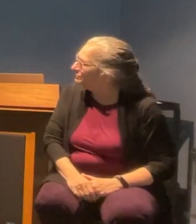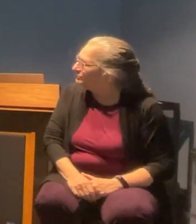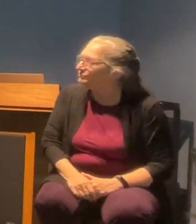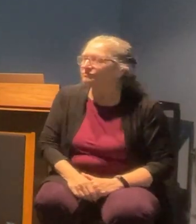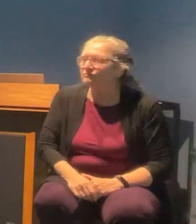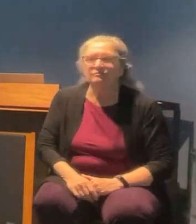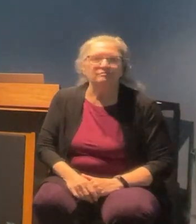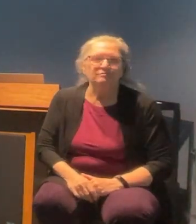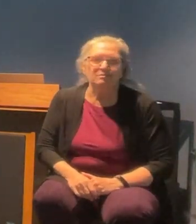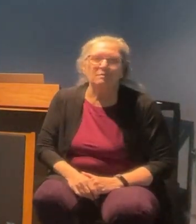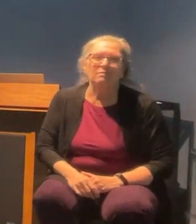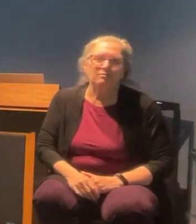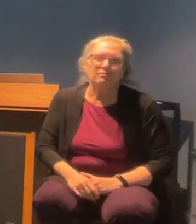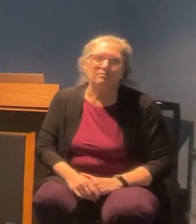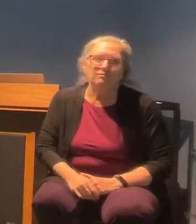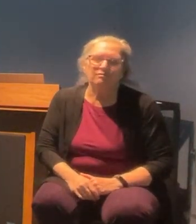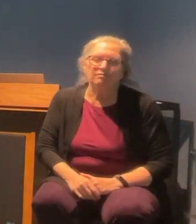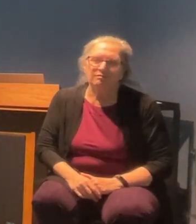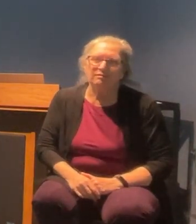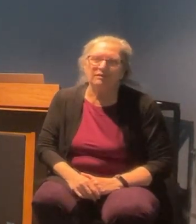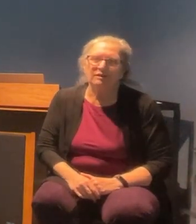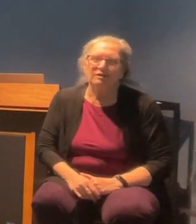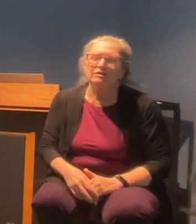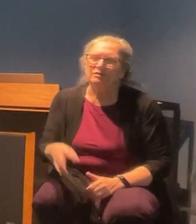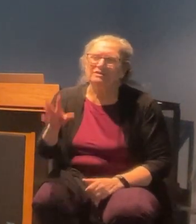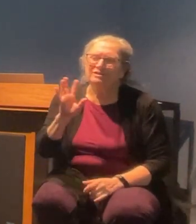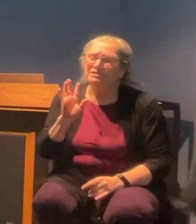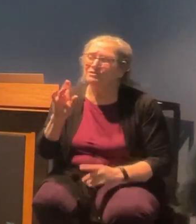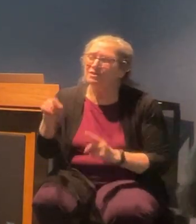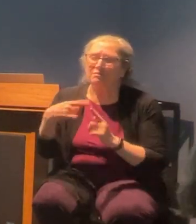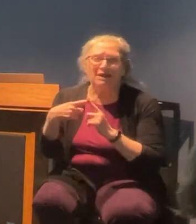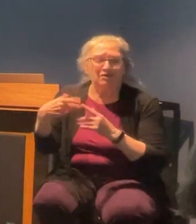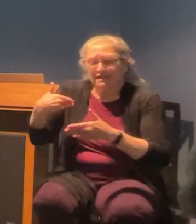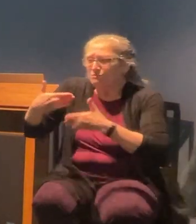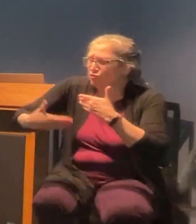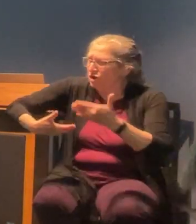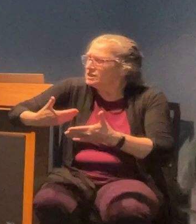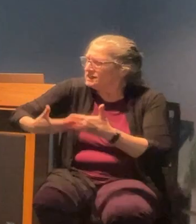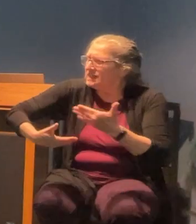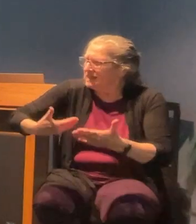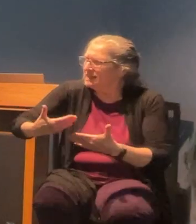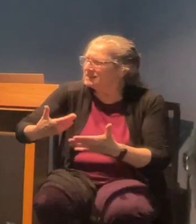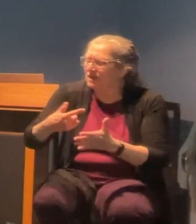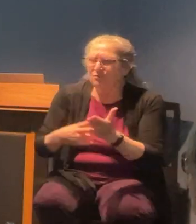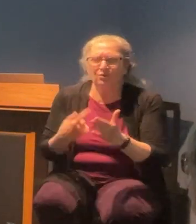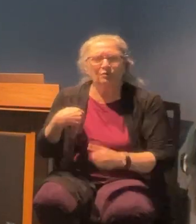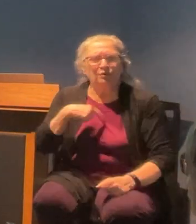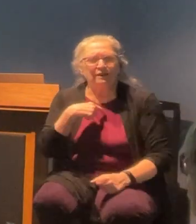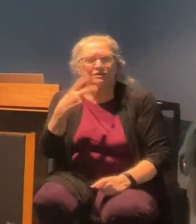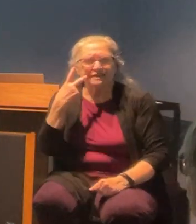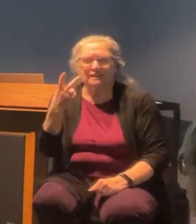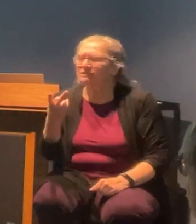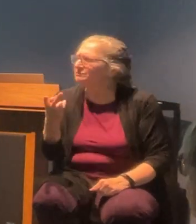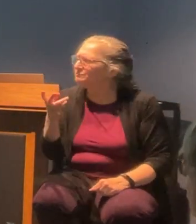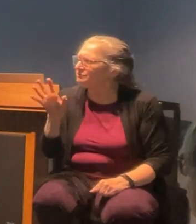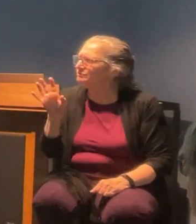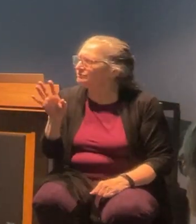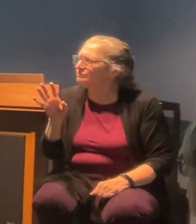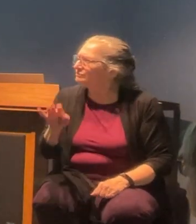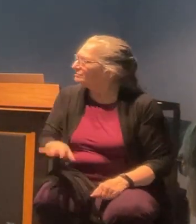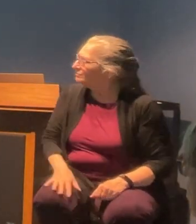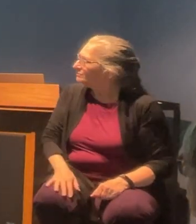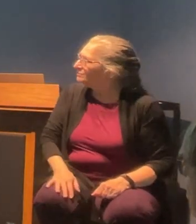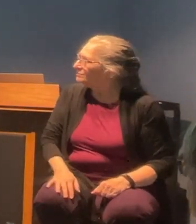So talk a little bit more about the process and what we're seeing here. Yes. Oh, and actually, Yeah. Go ahead.